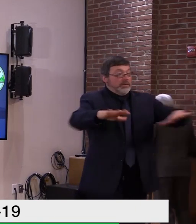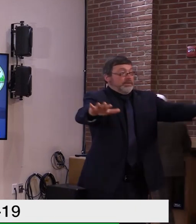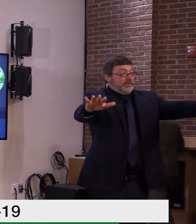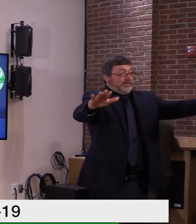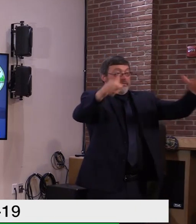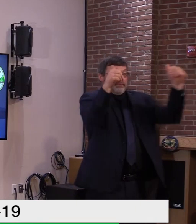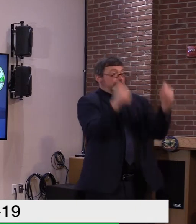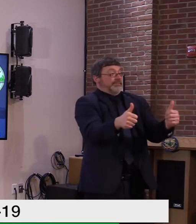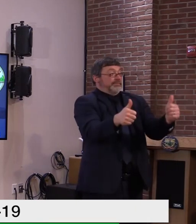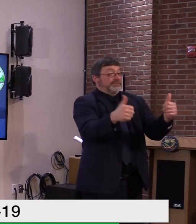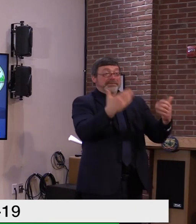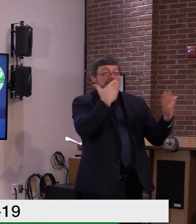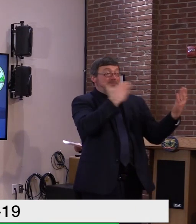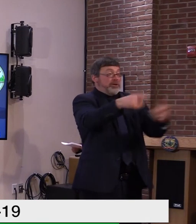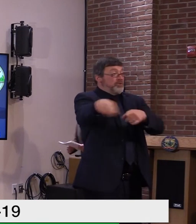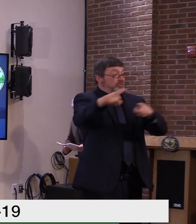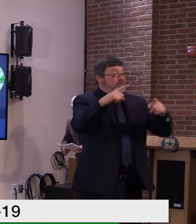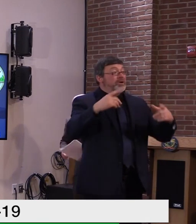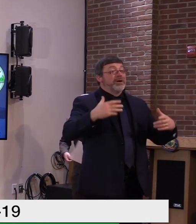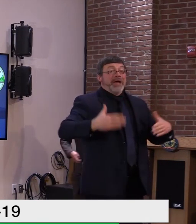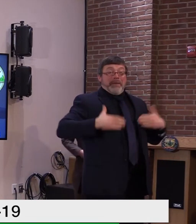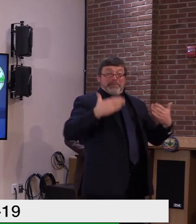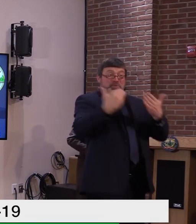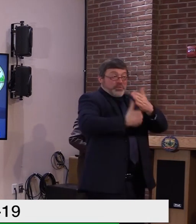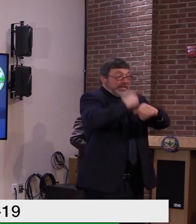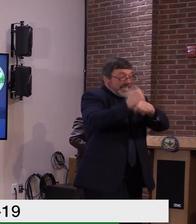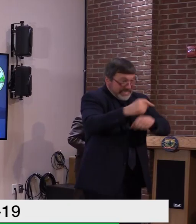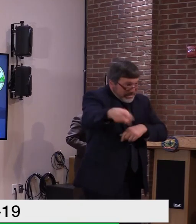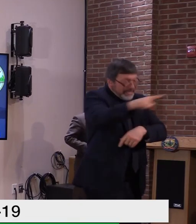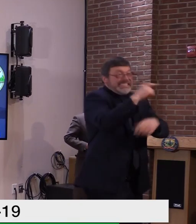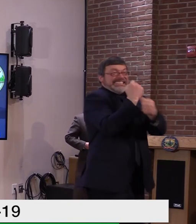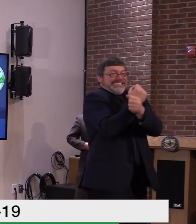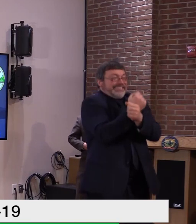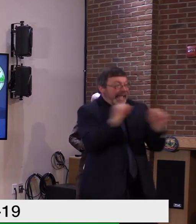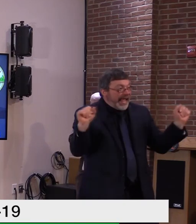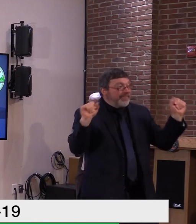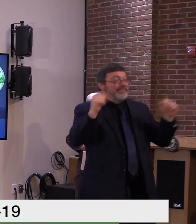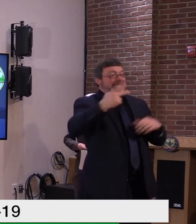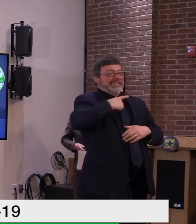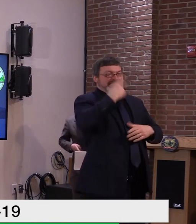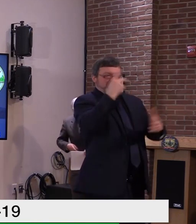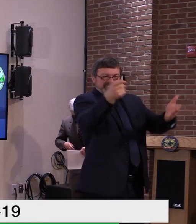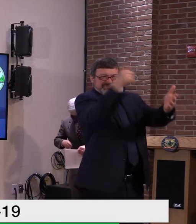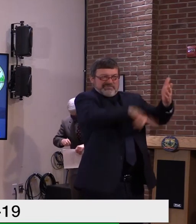New Year's weekend, and we'll see you next week on Tuesday. Thank you.